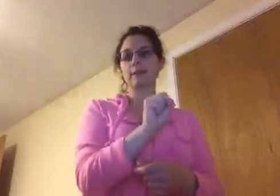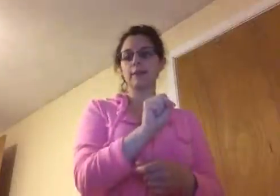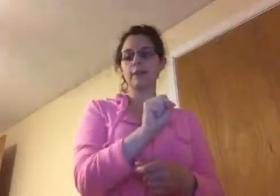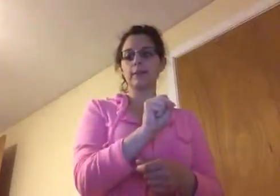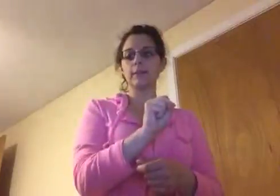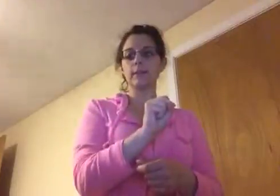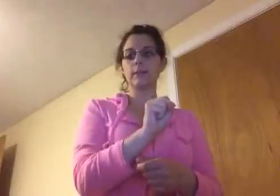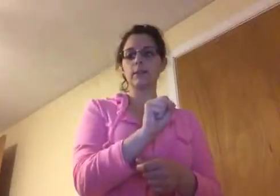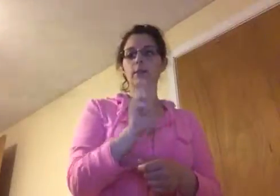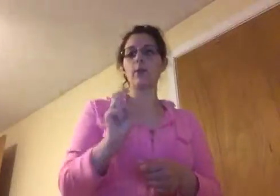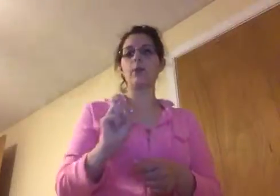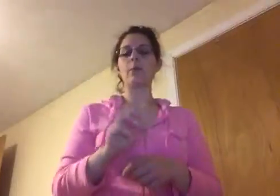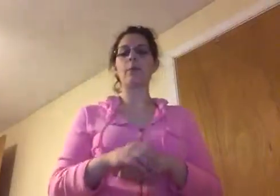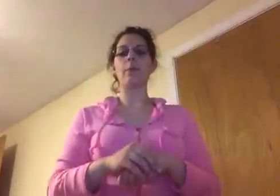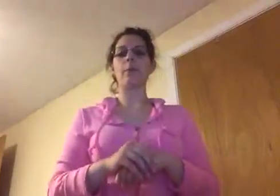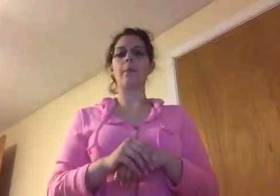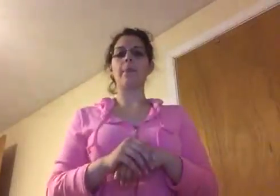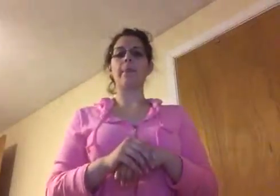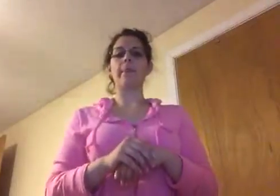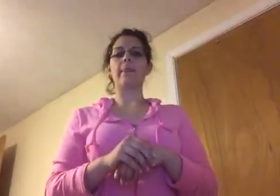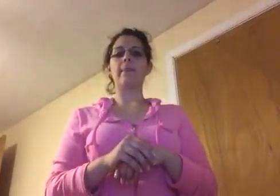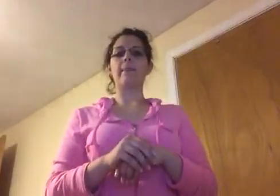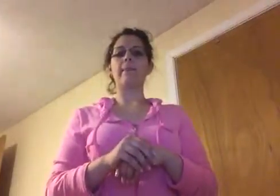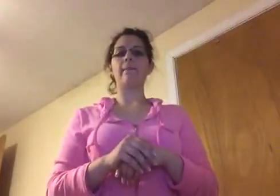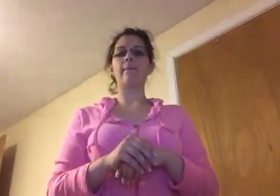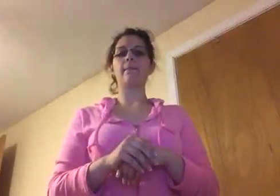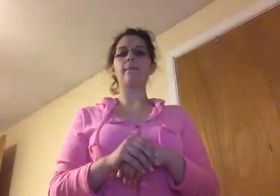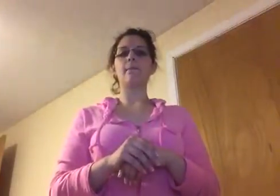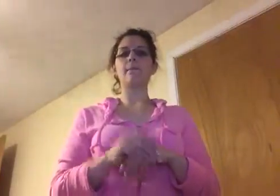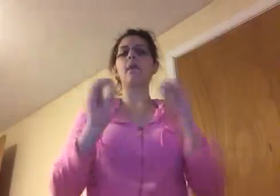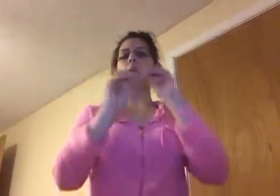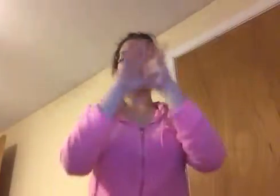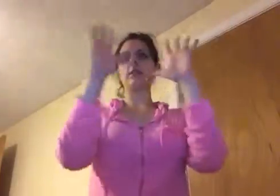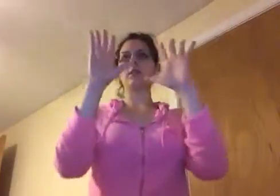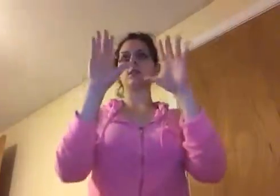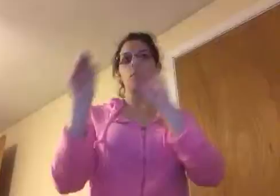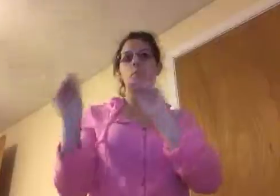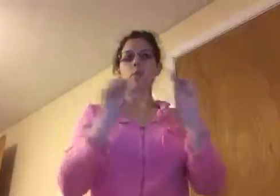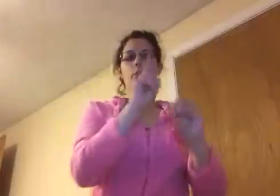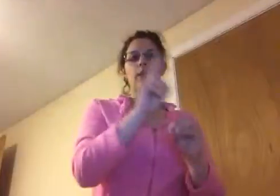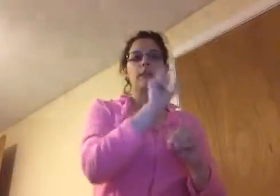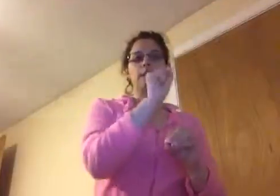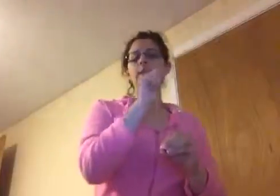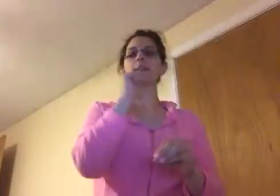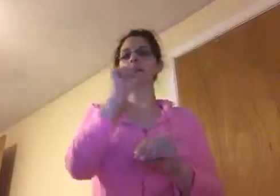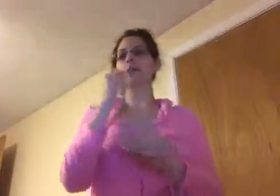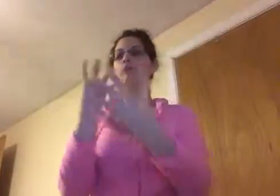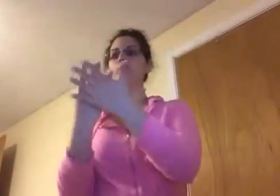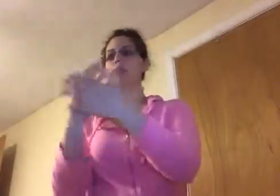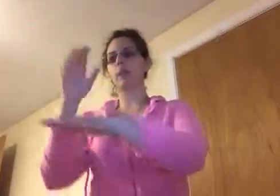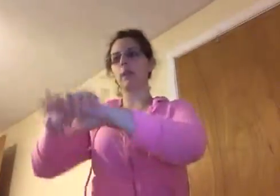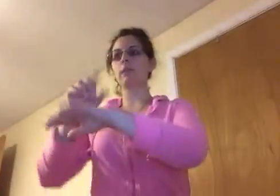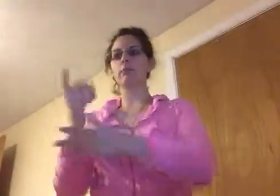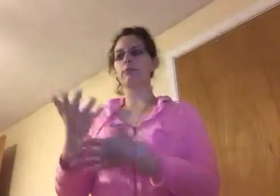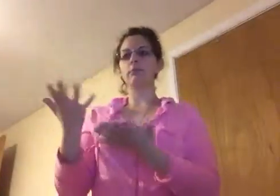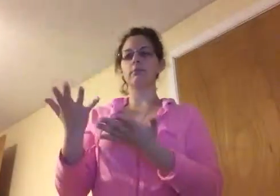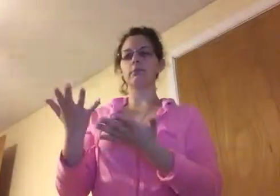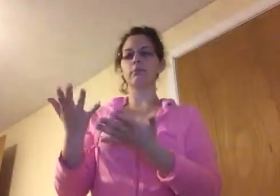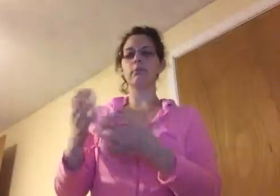into an English prison. And it was a pretty clear choice for most of them. Now, by far, one of